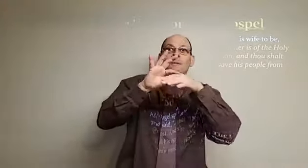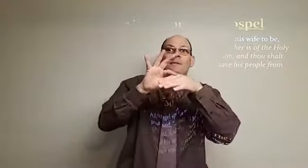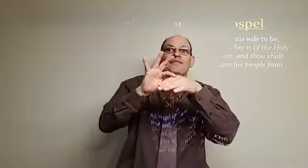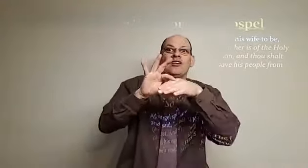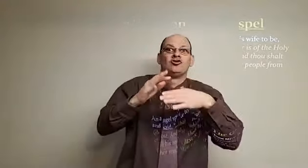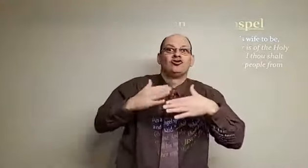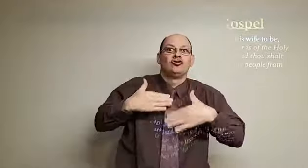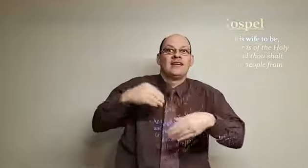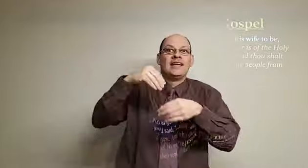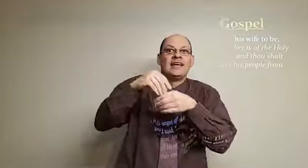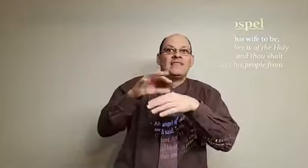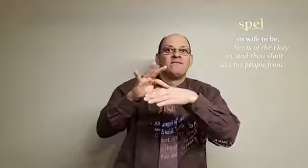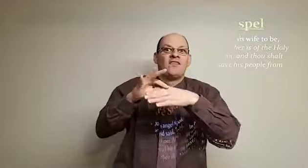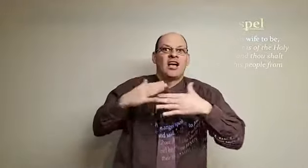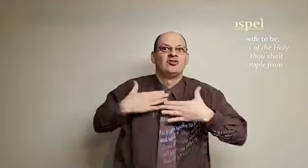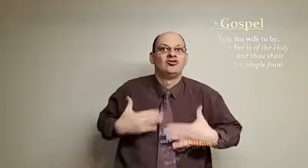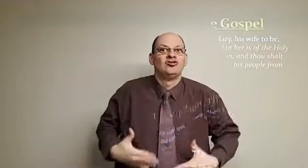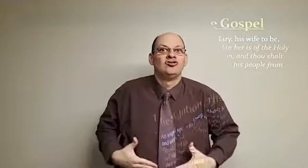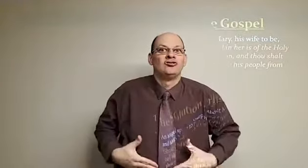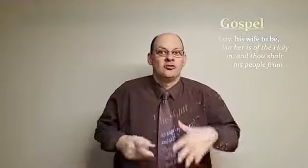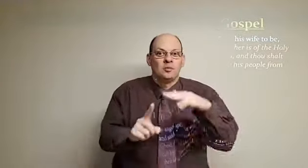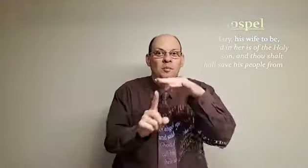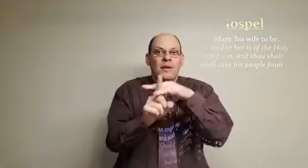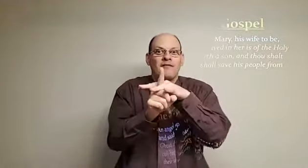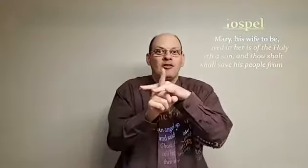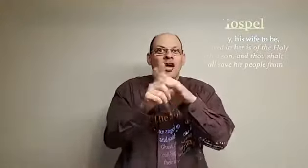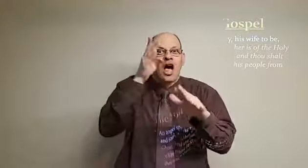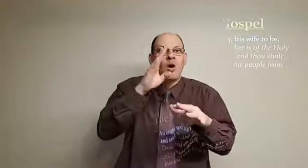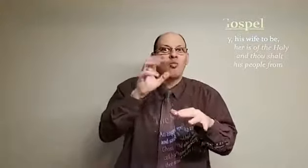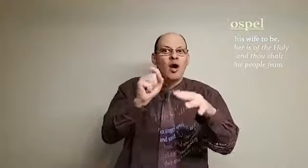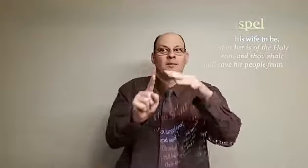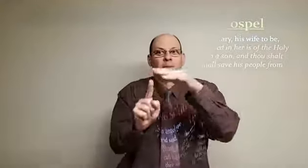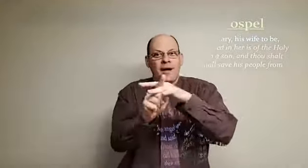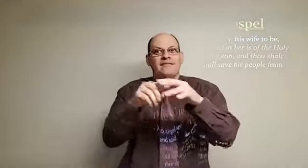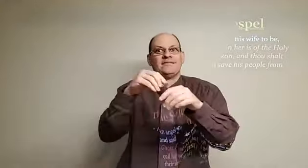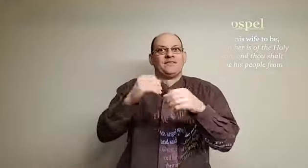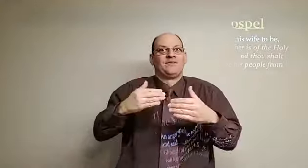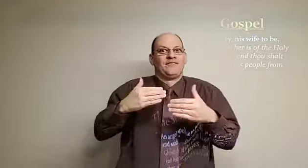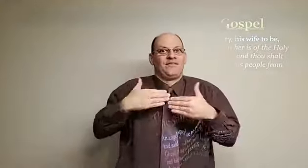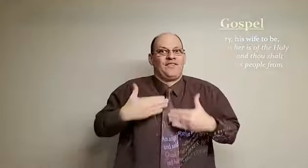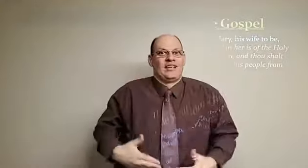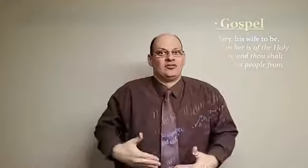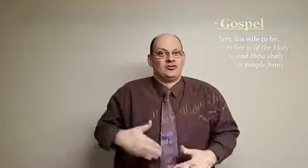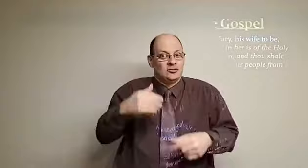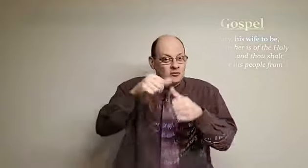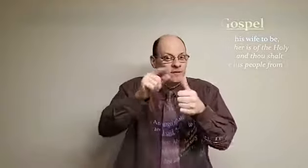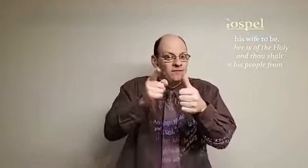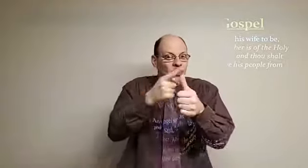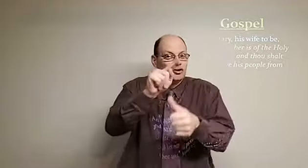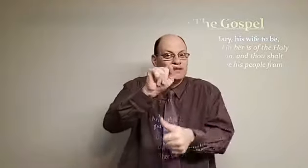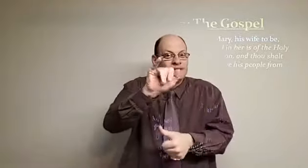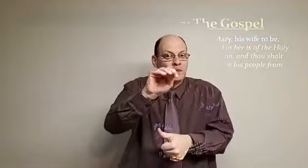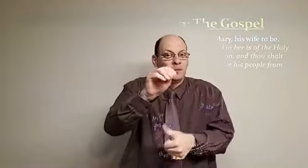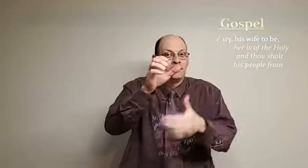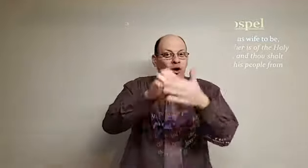so here we see that God was manifest in the flesh he appeared through Jesus Christ Jesus Christ was